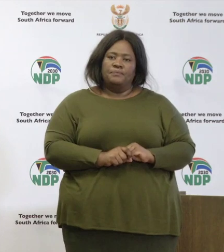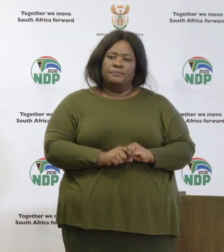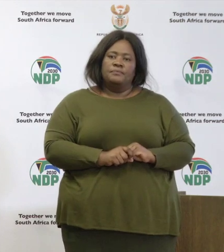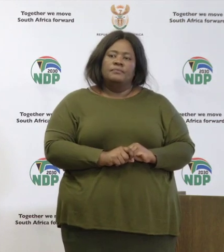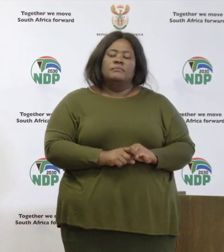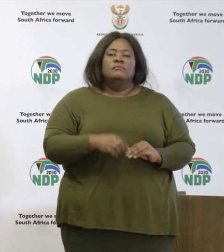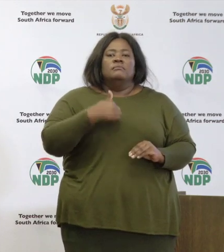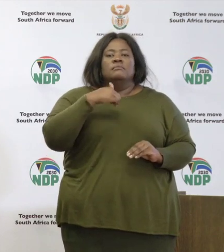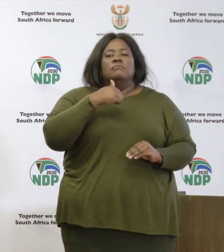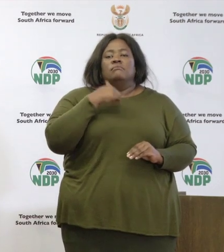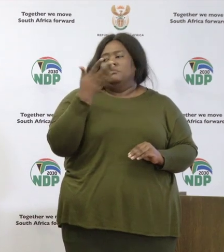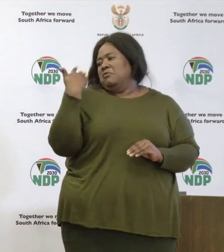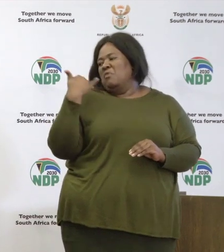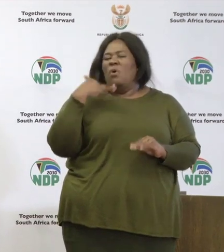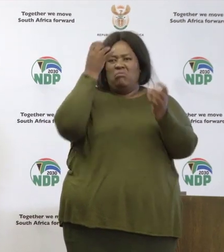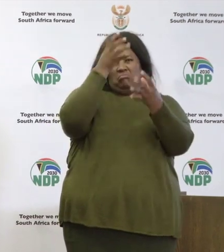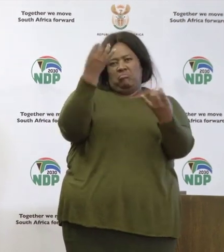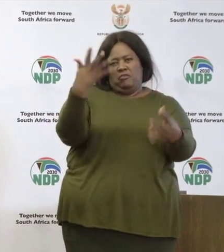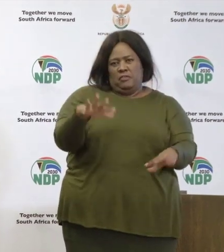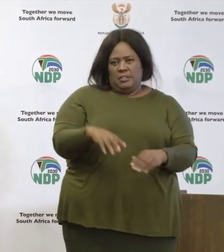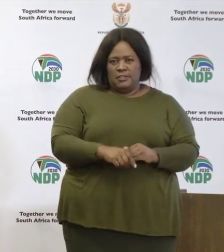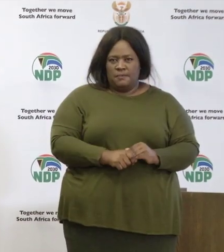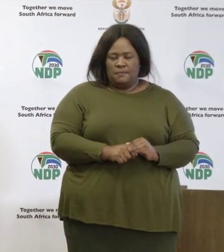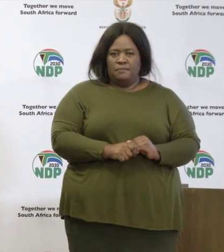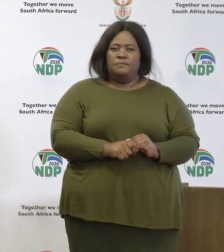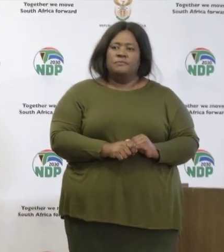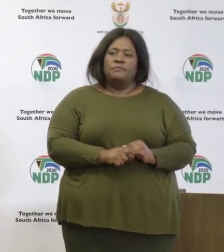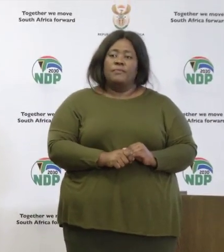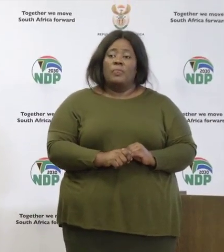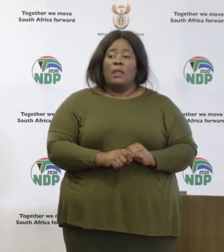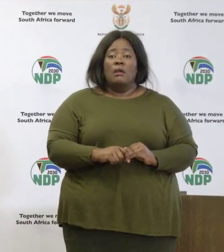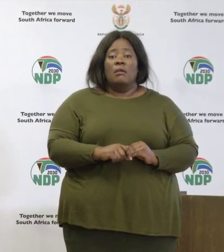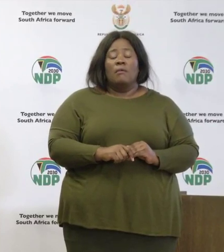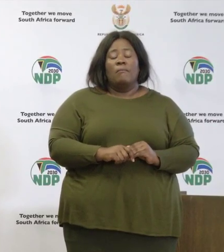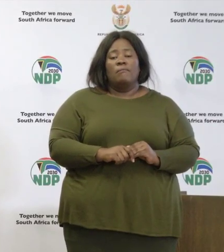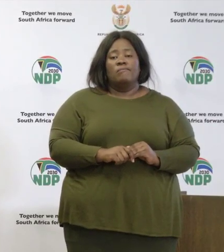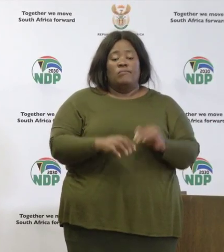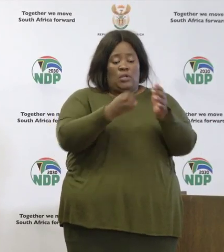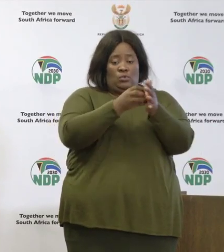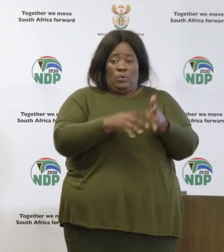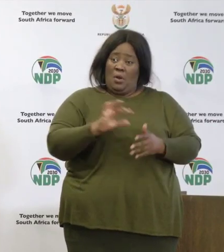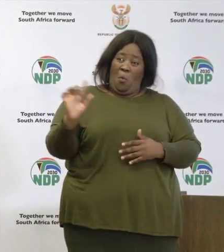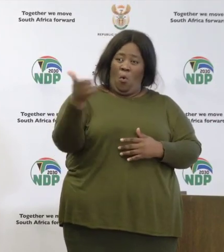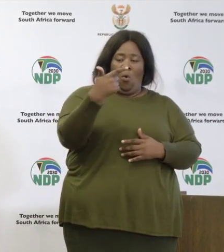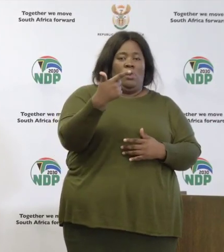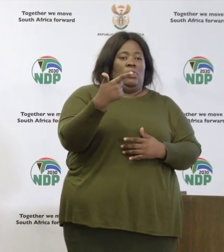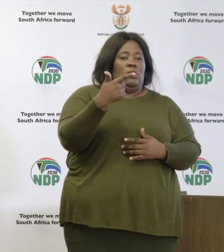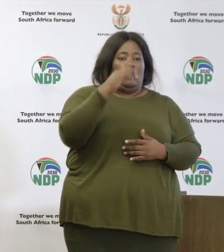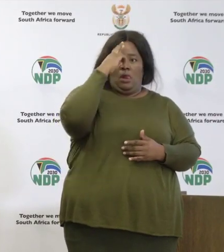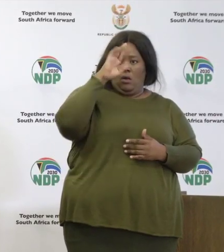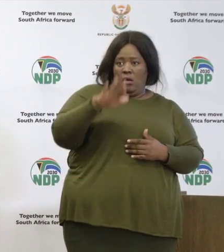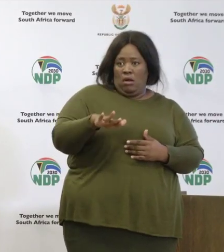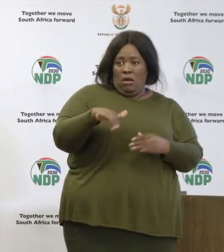I've indicated before that not all students have left residences, although